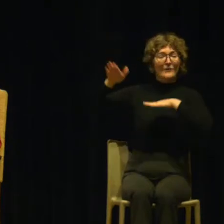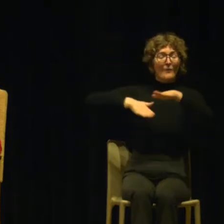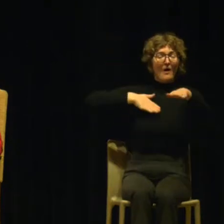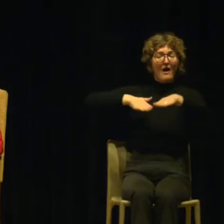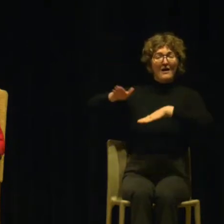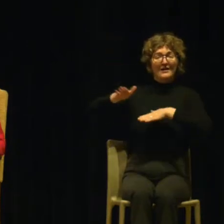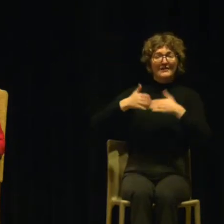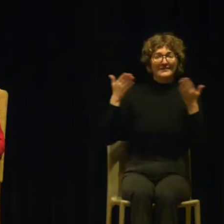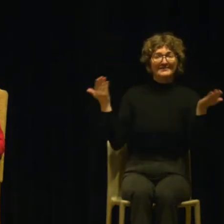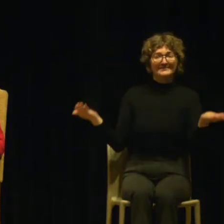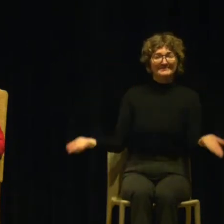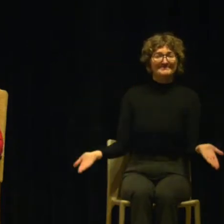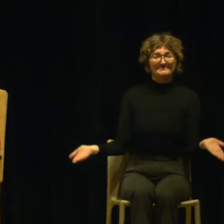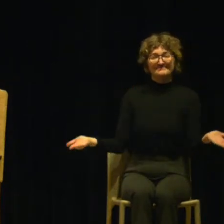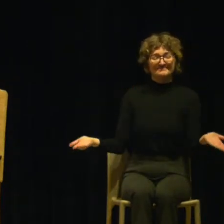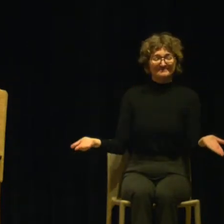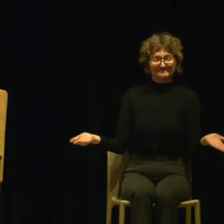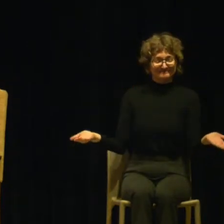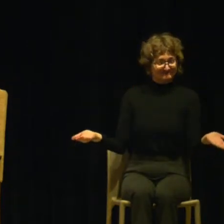That's number two.